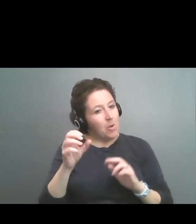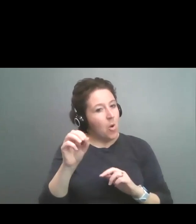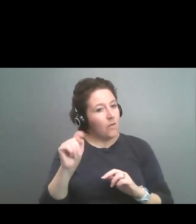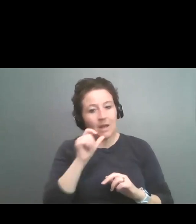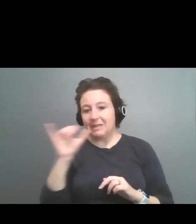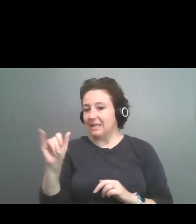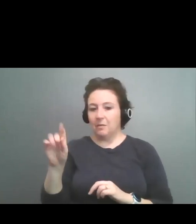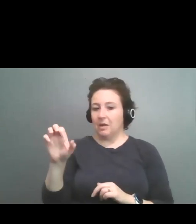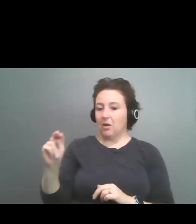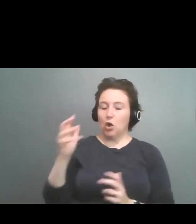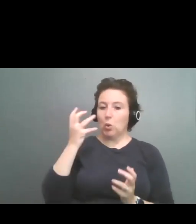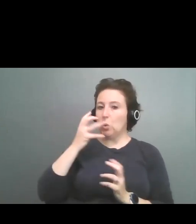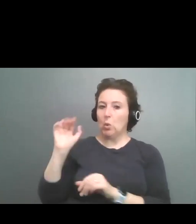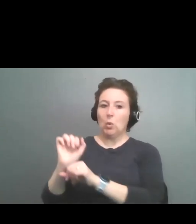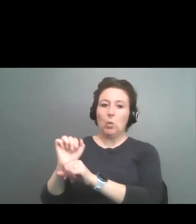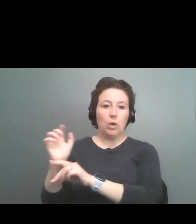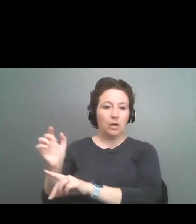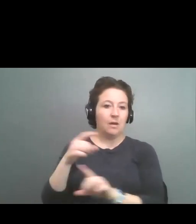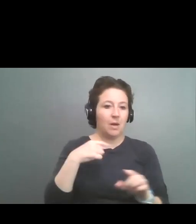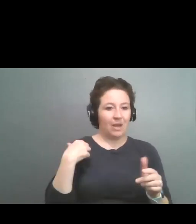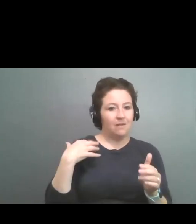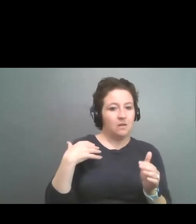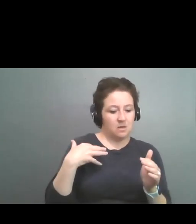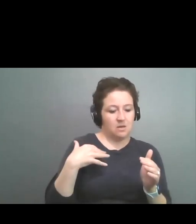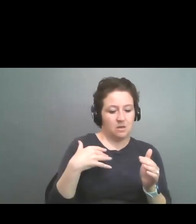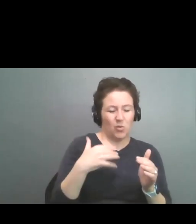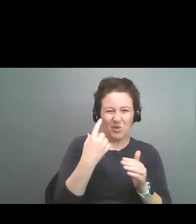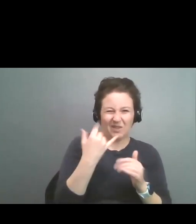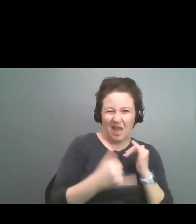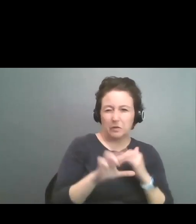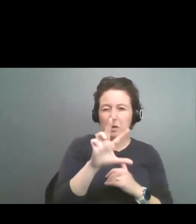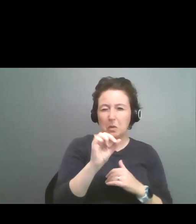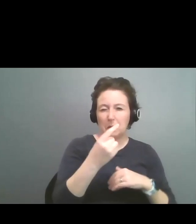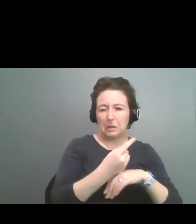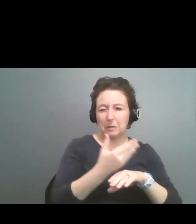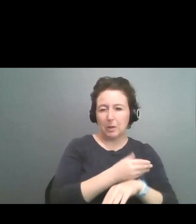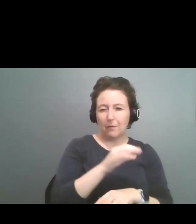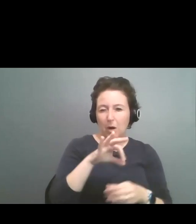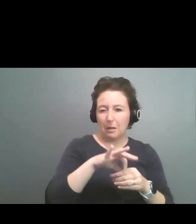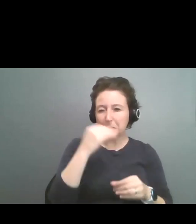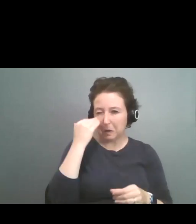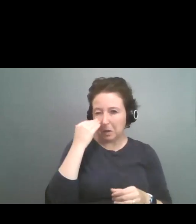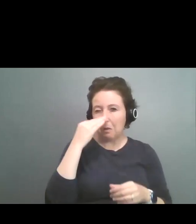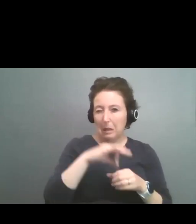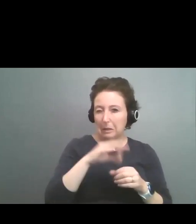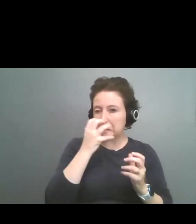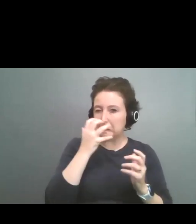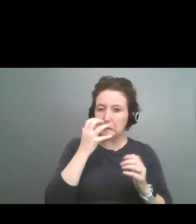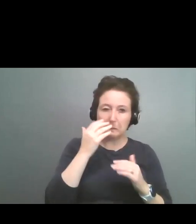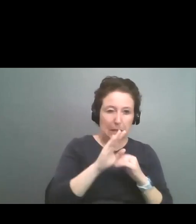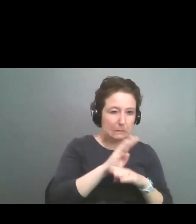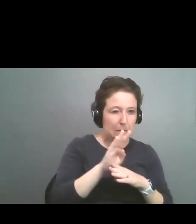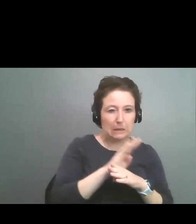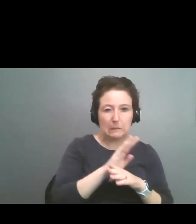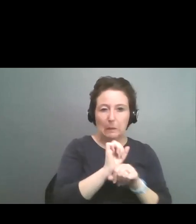Karen is, but saving that for that last stretch, those last 30 days where we all know when elections are really tough and we work a lot of